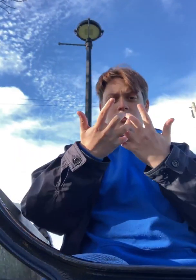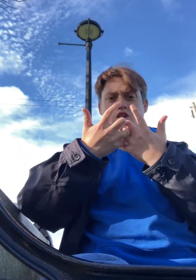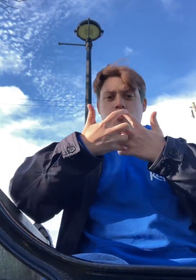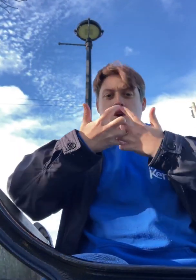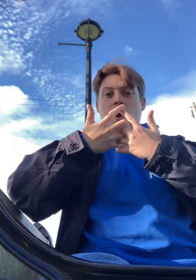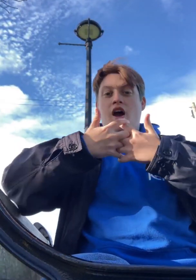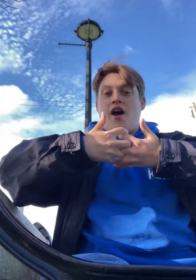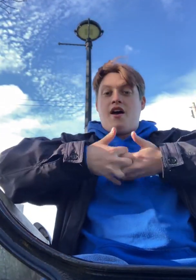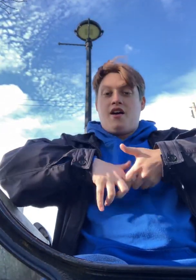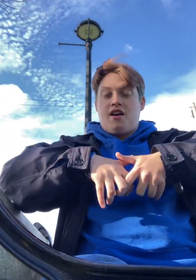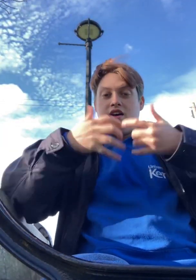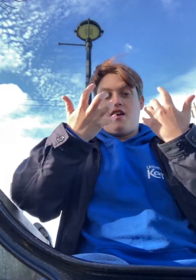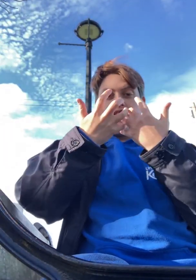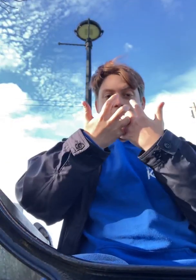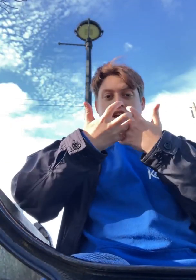So